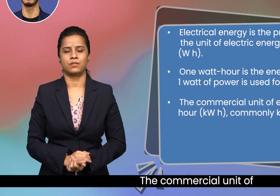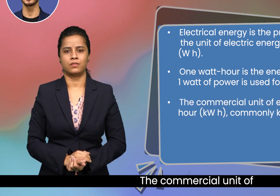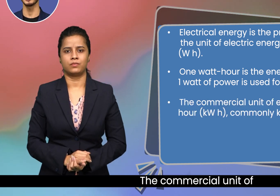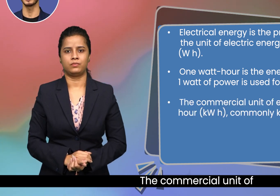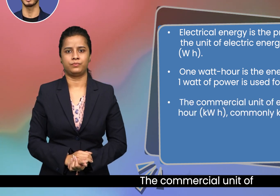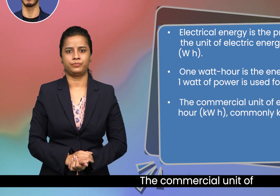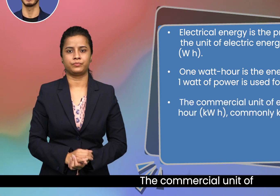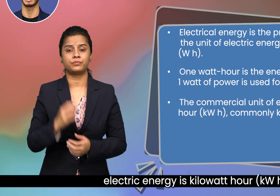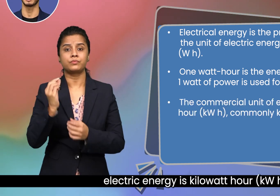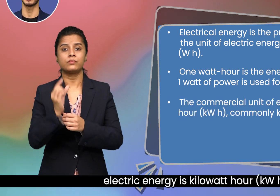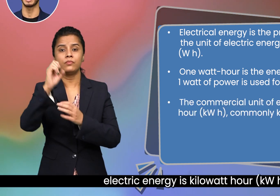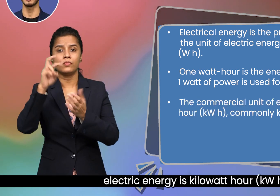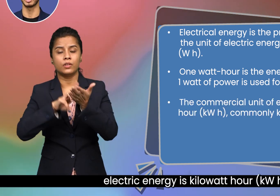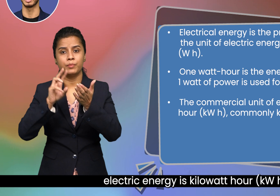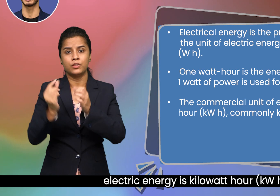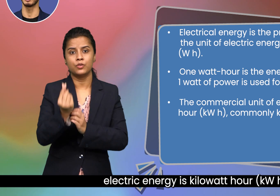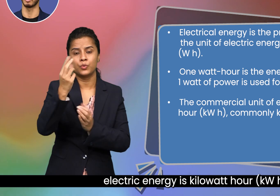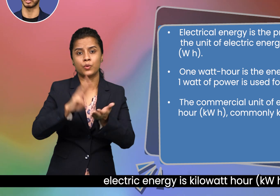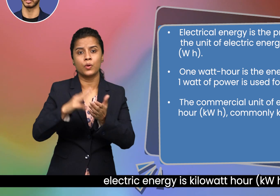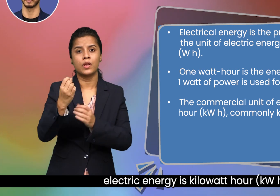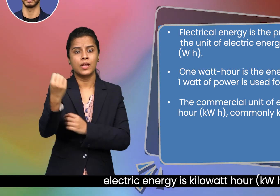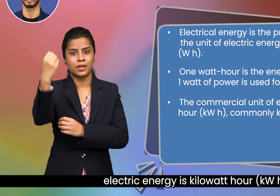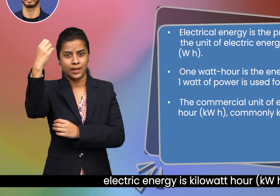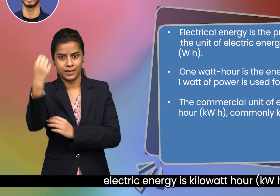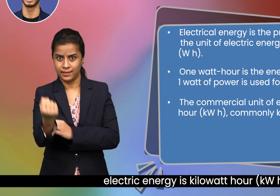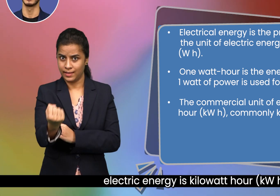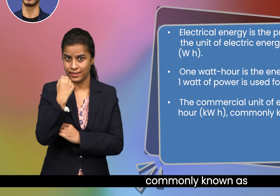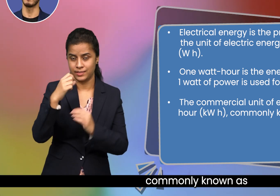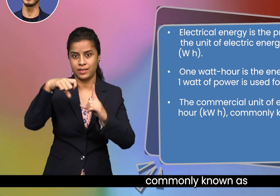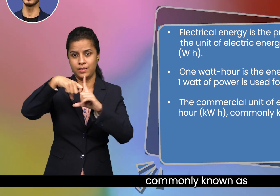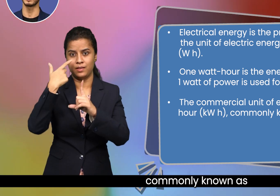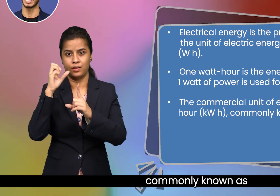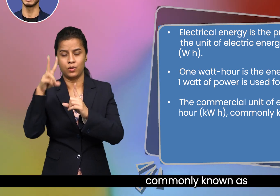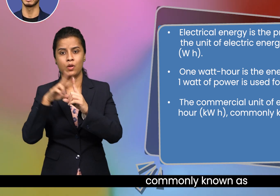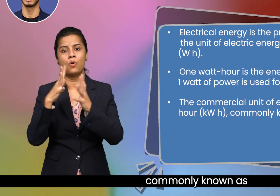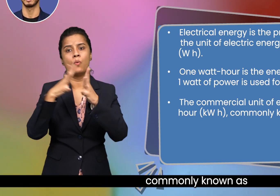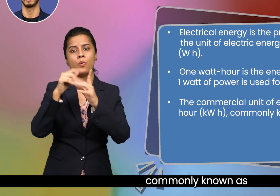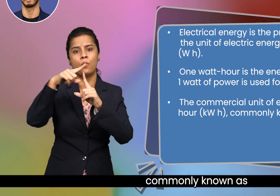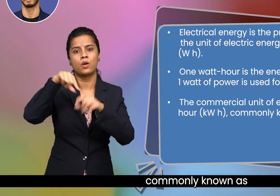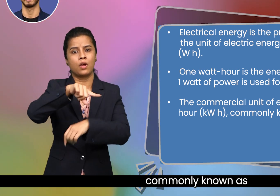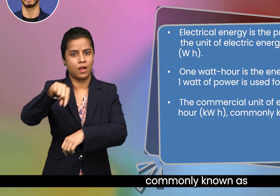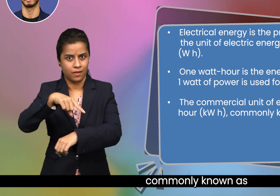The commercial unit of electric energy is kilowatt, commonly known as